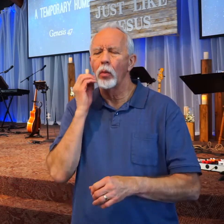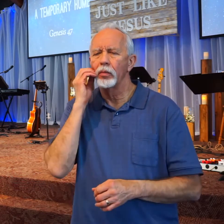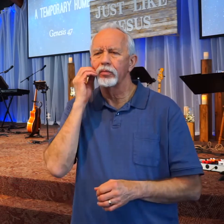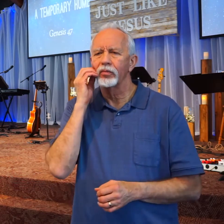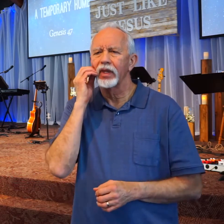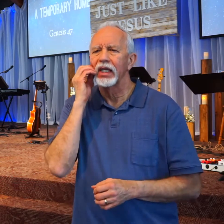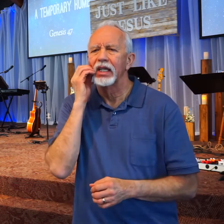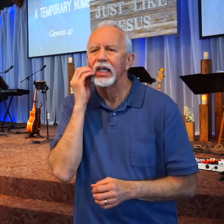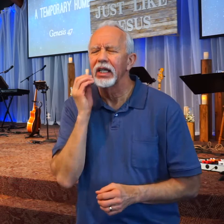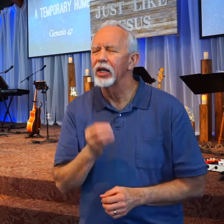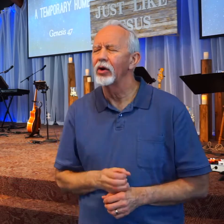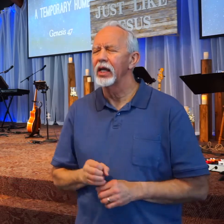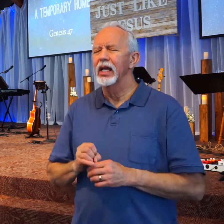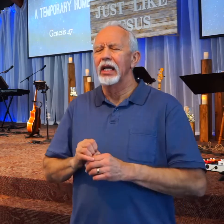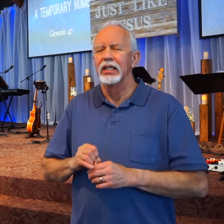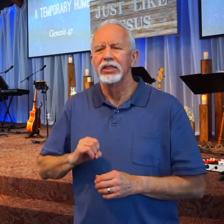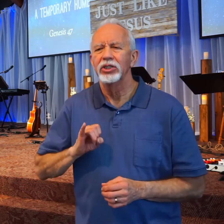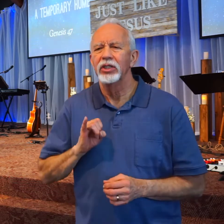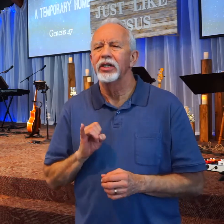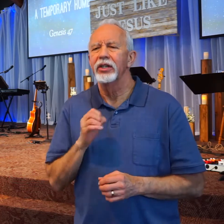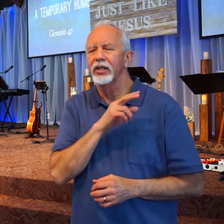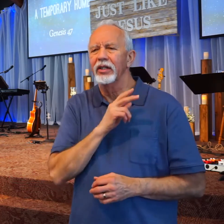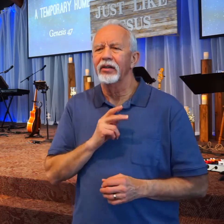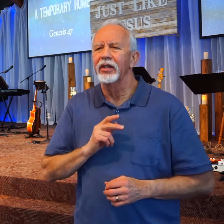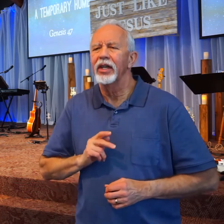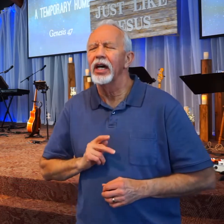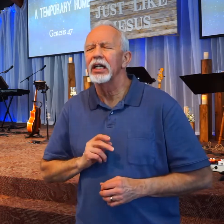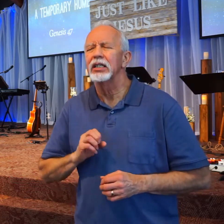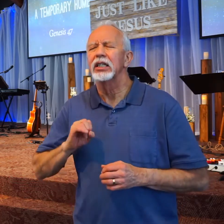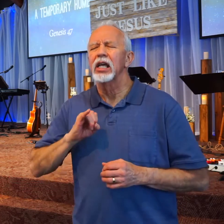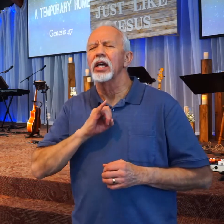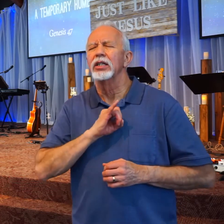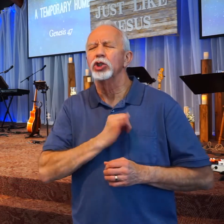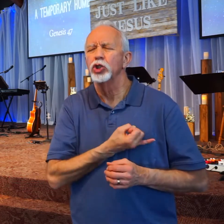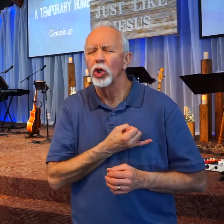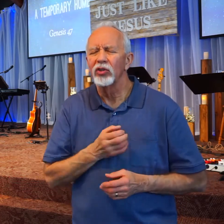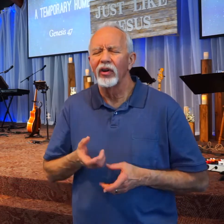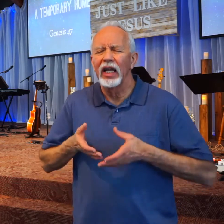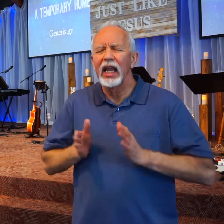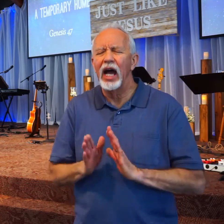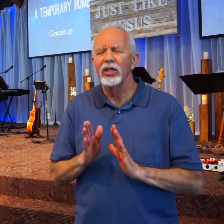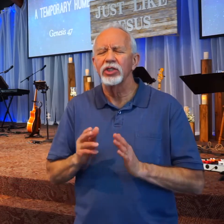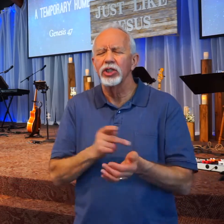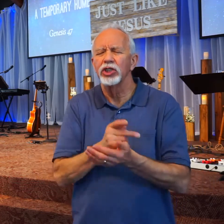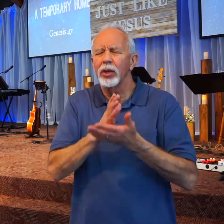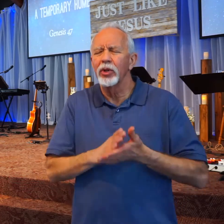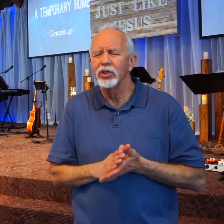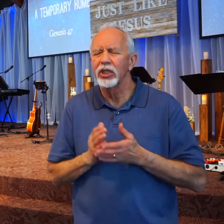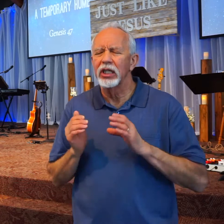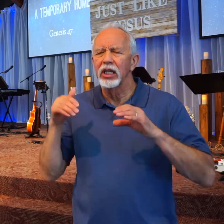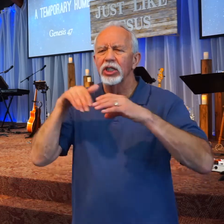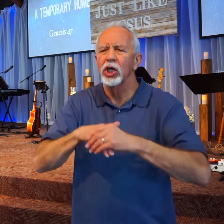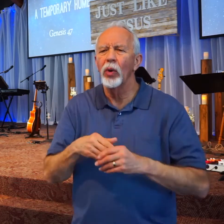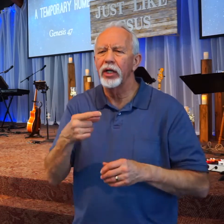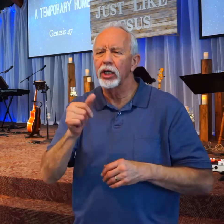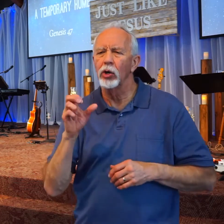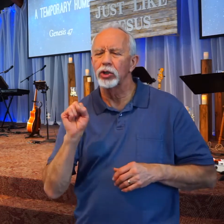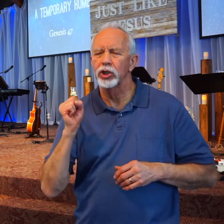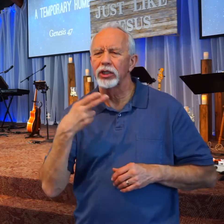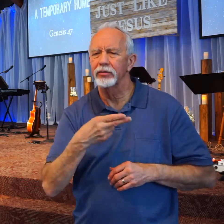He permits these shepherds to settle in Goshen. But listen to what Pharaoh says when Jacob walks